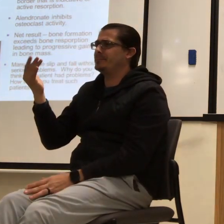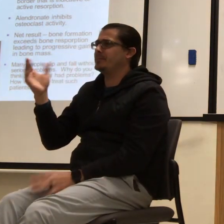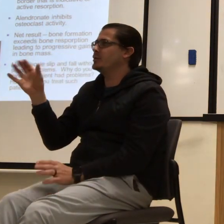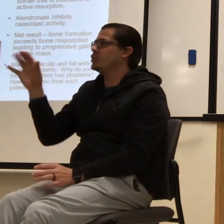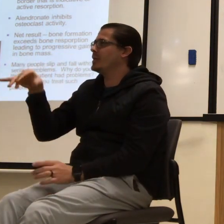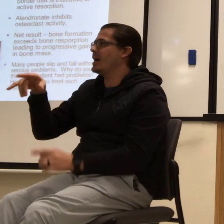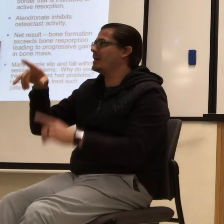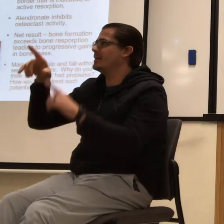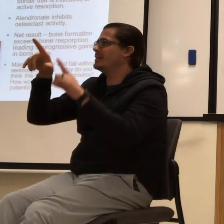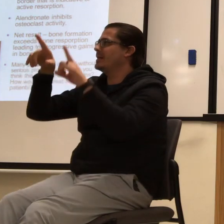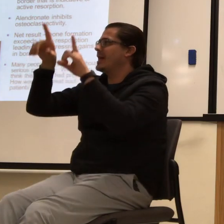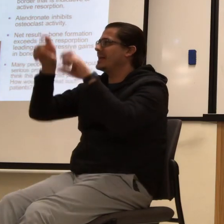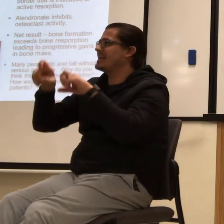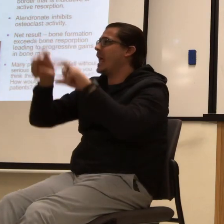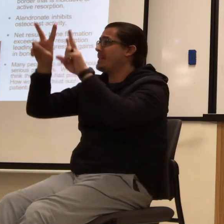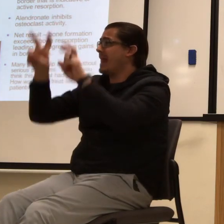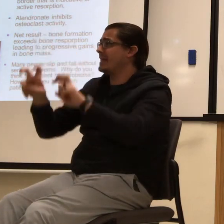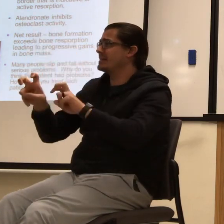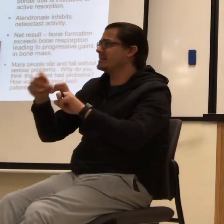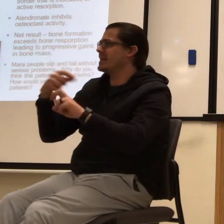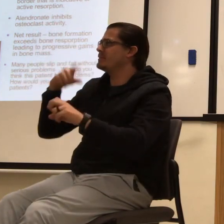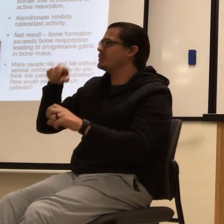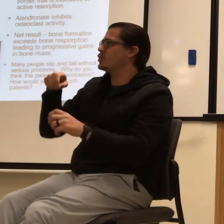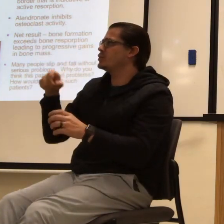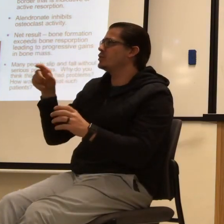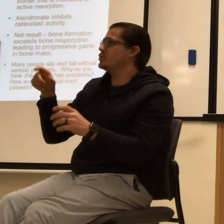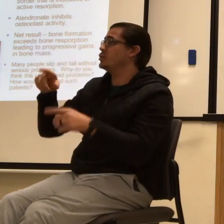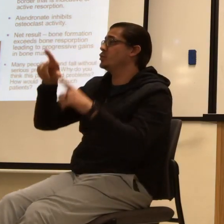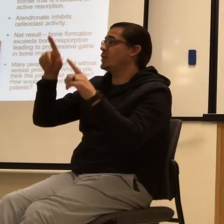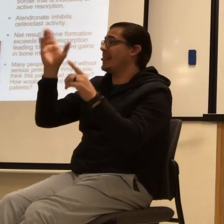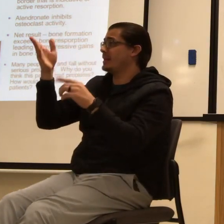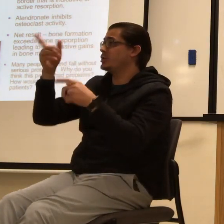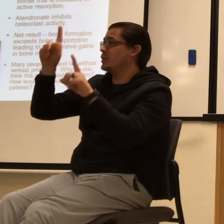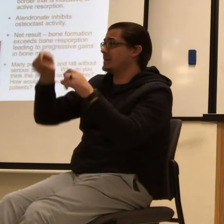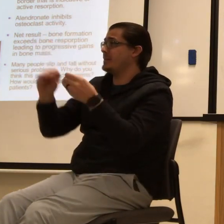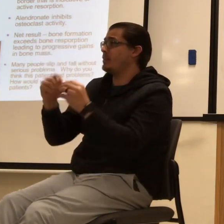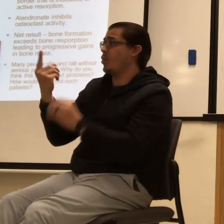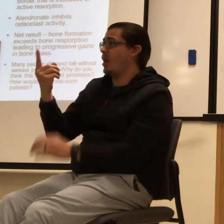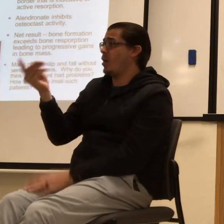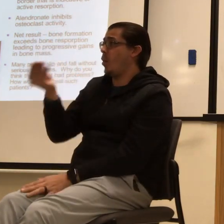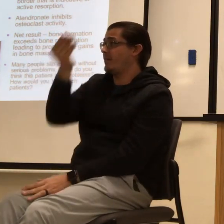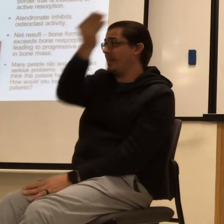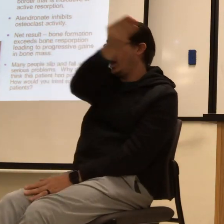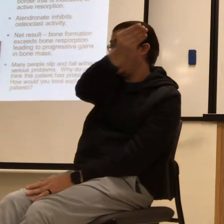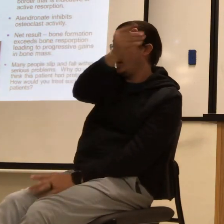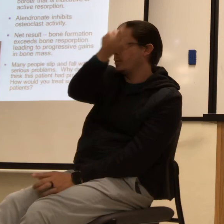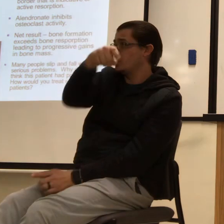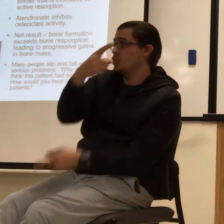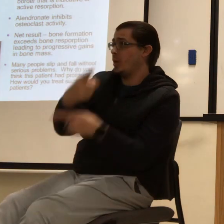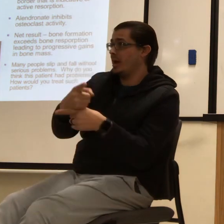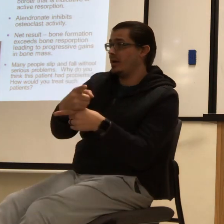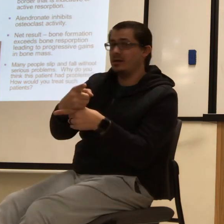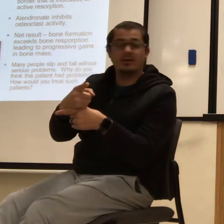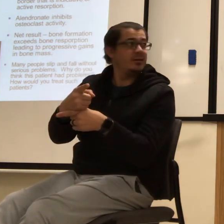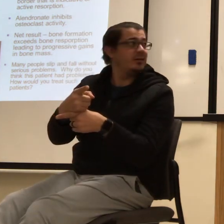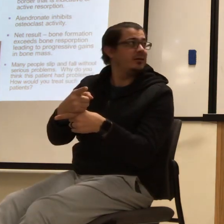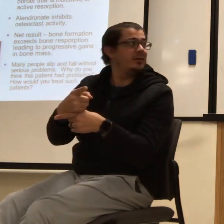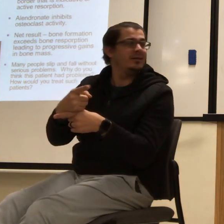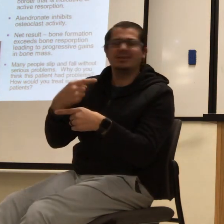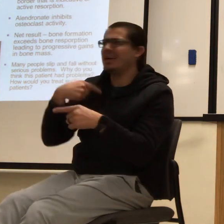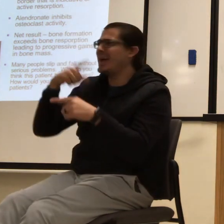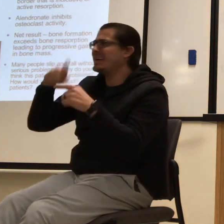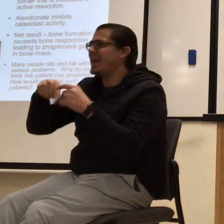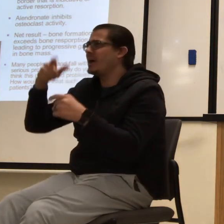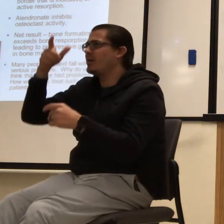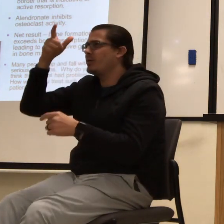that exam analysis, and I'm supposed to take lecture exam 1 over there, right? Yeah. Yeah. I can't remember